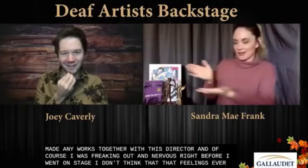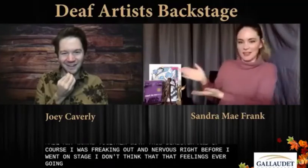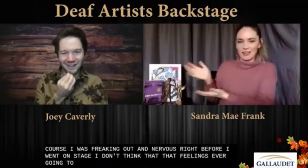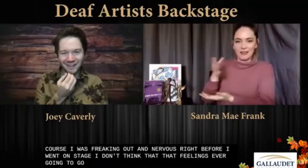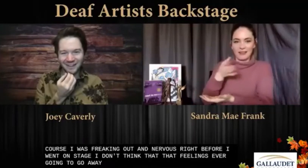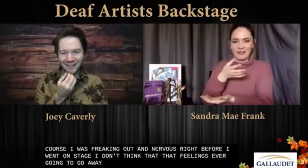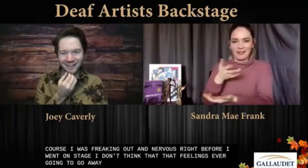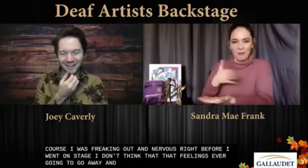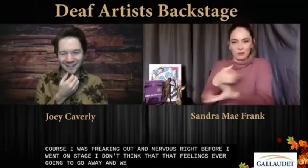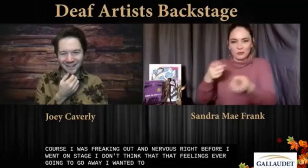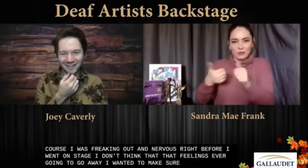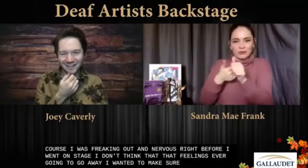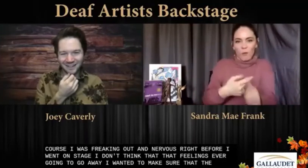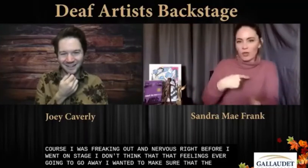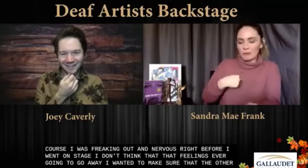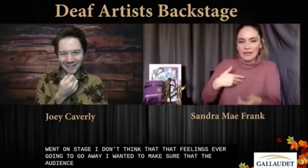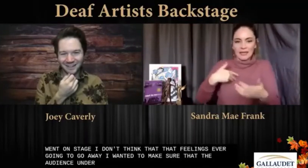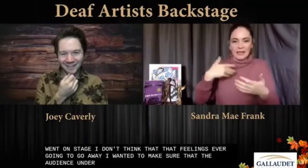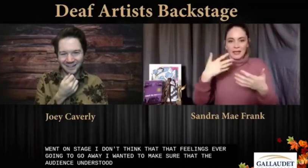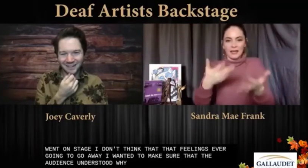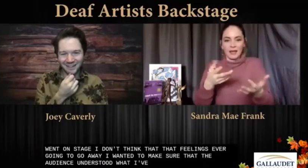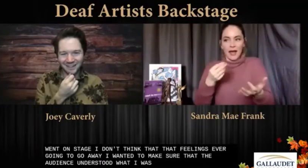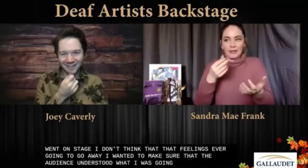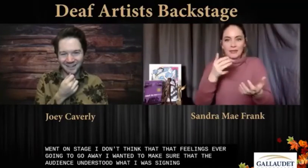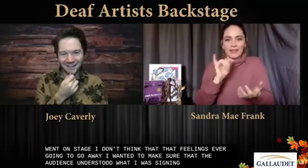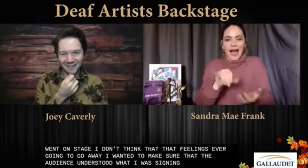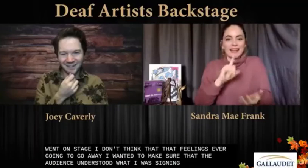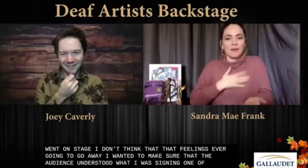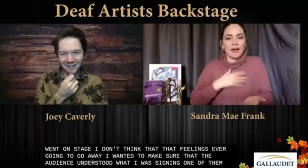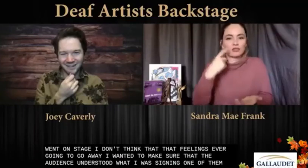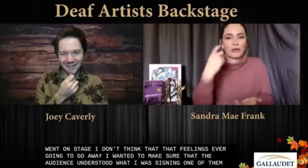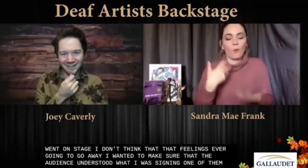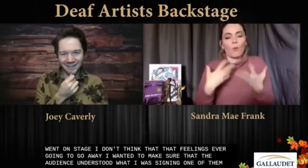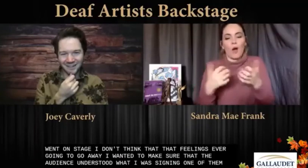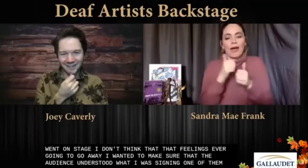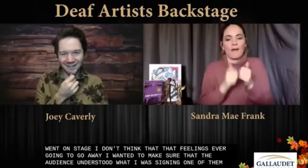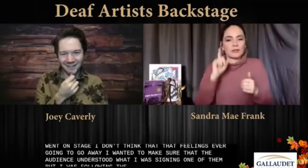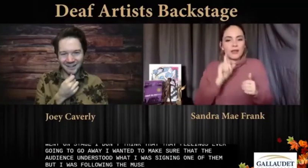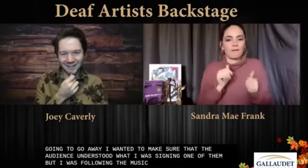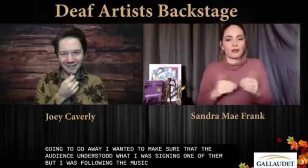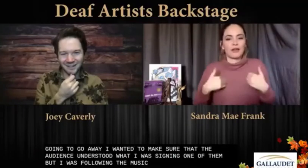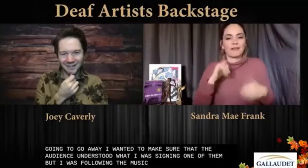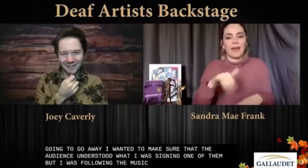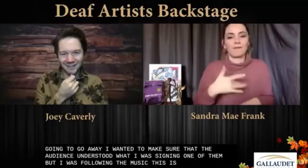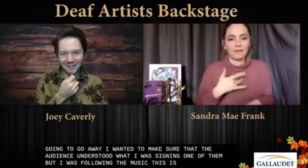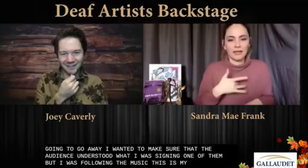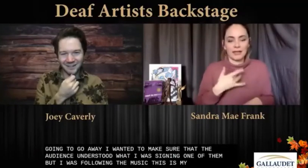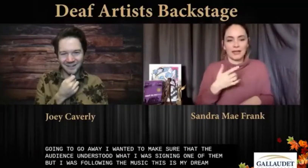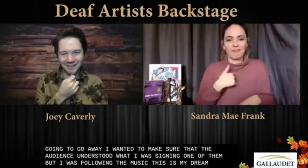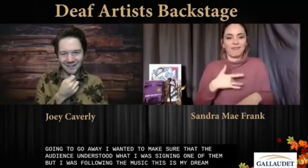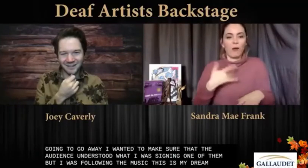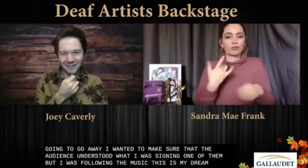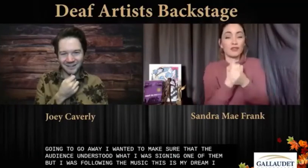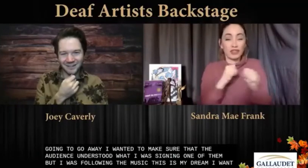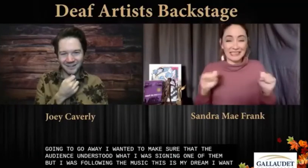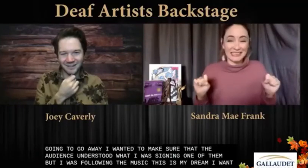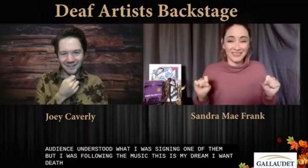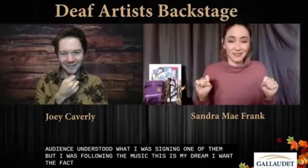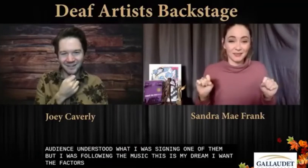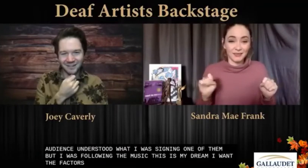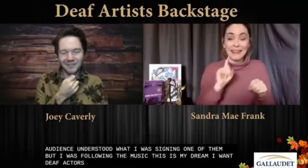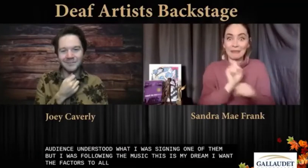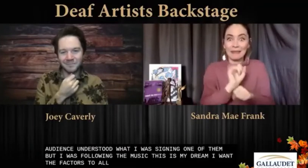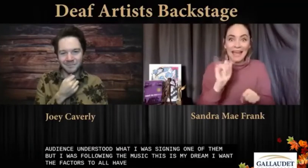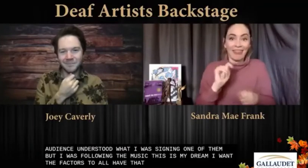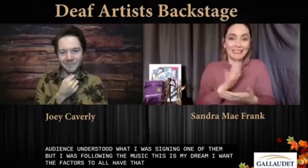going to go away i wanted to make sure that the audience understood what i was signing wanted to make sure that i was following the music this is my dream i want deaf actors